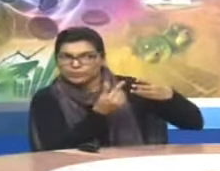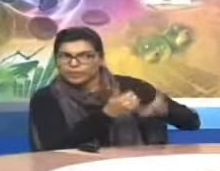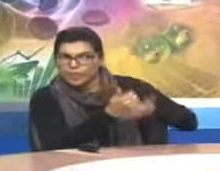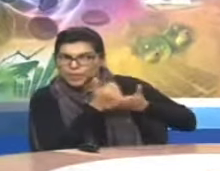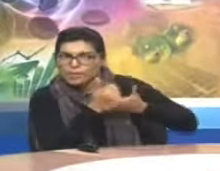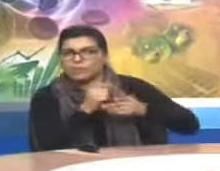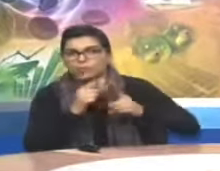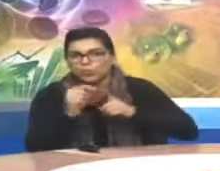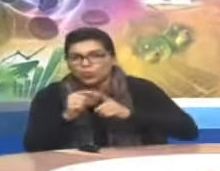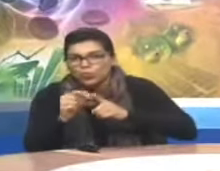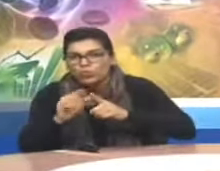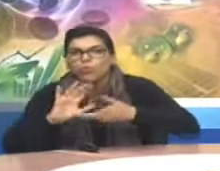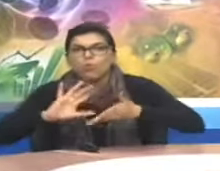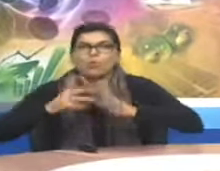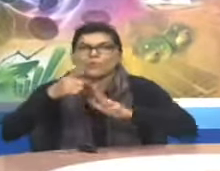These 3 are really